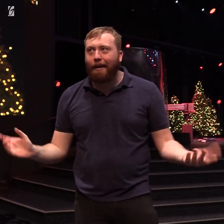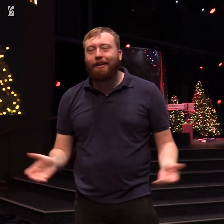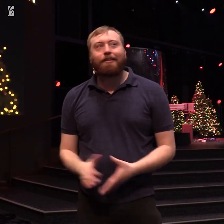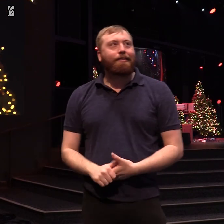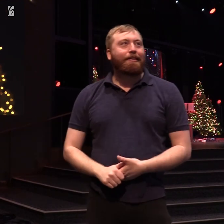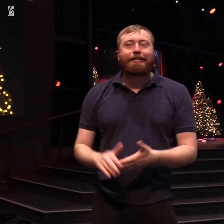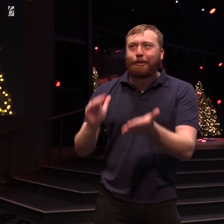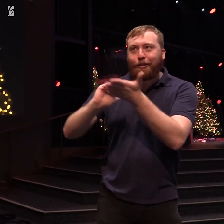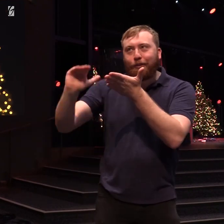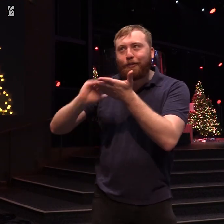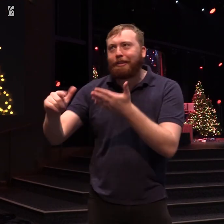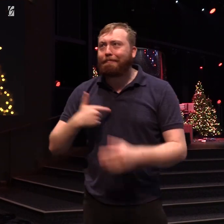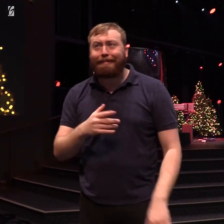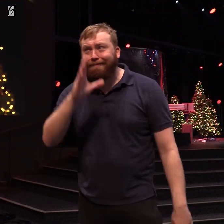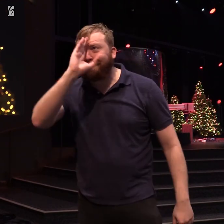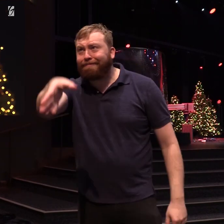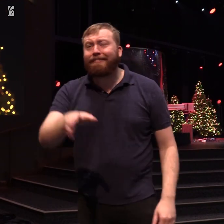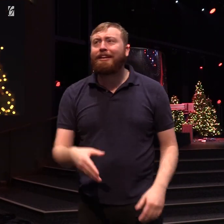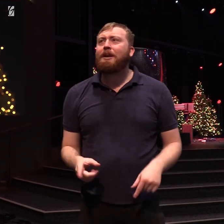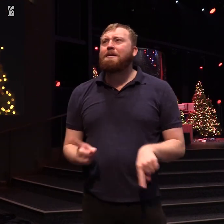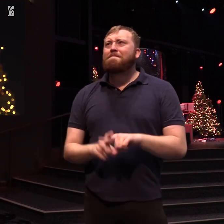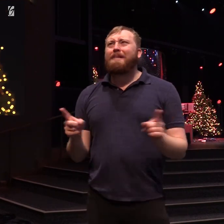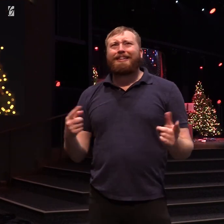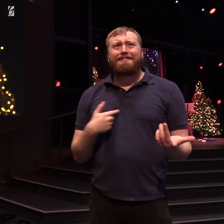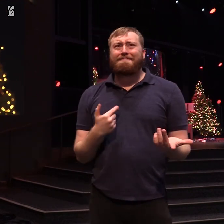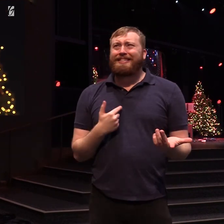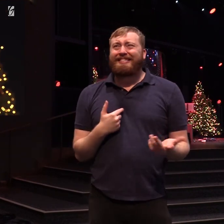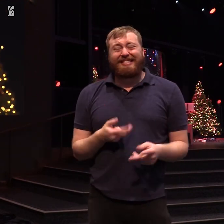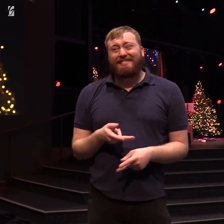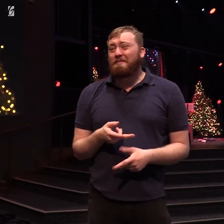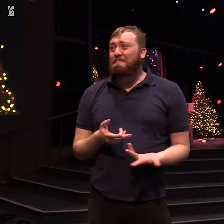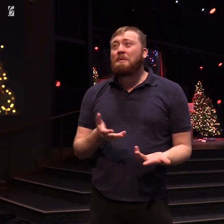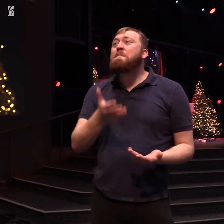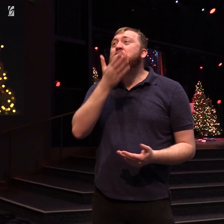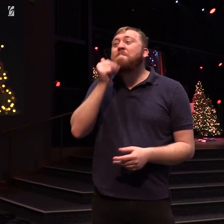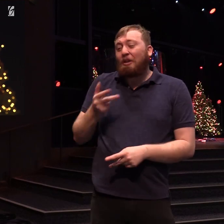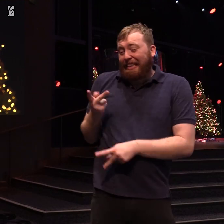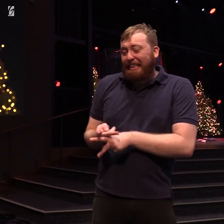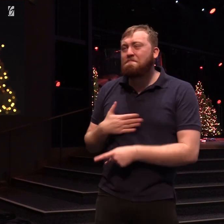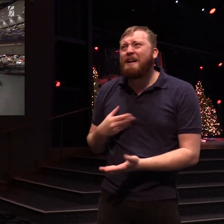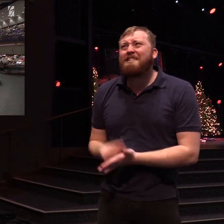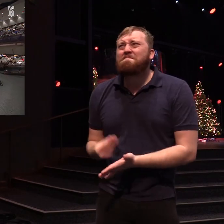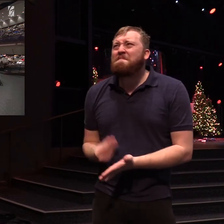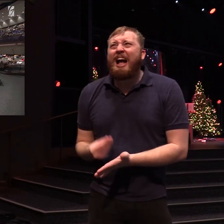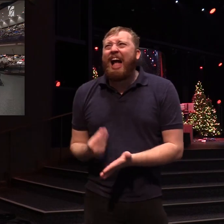Forgive my bluntness, but I'm keeping my money in my pocket, my feet on the ground.